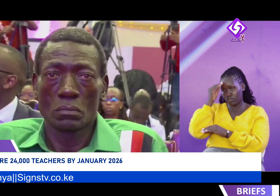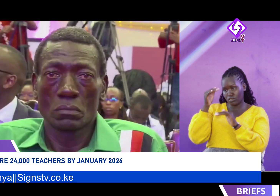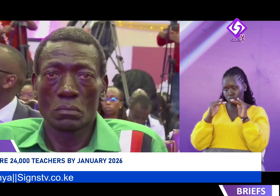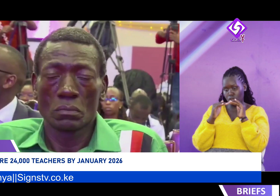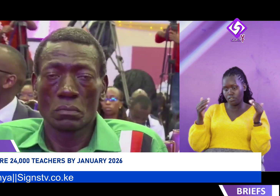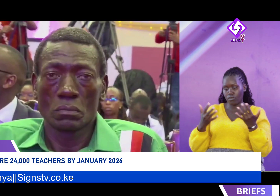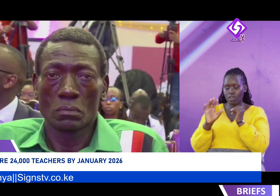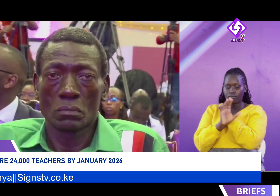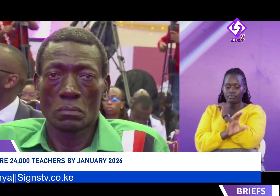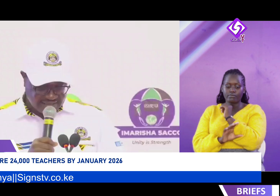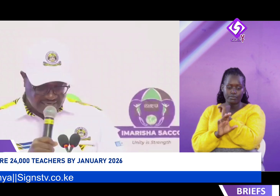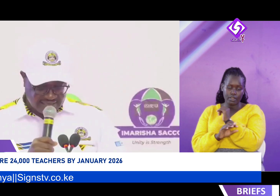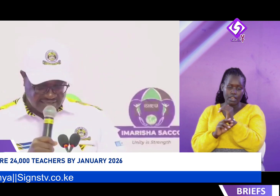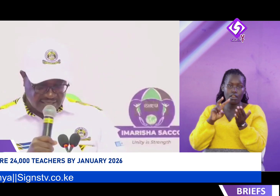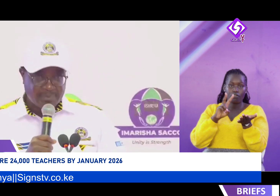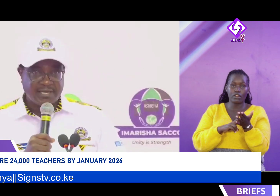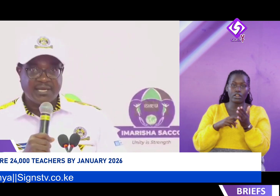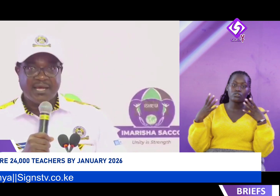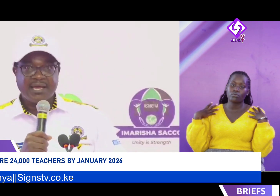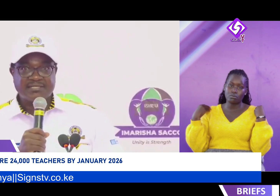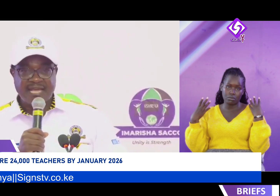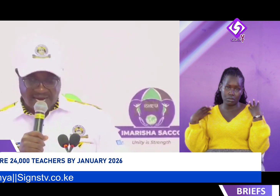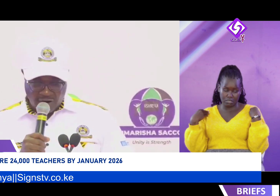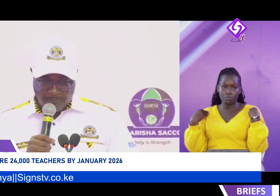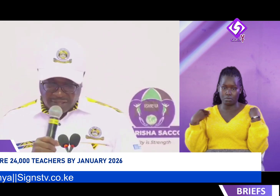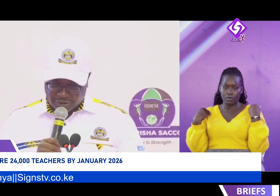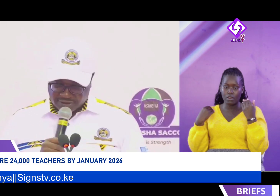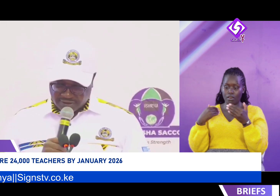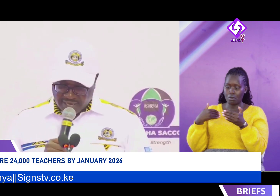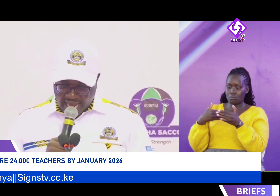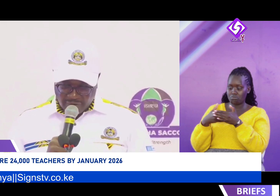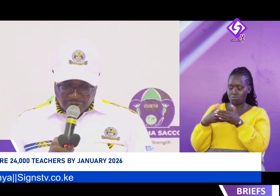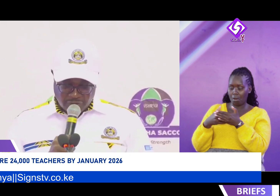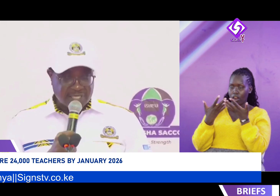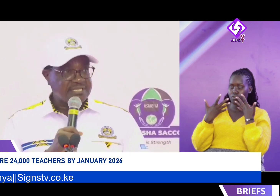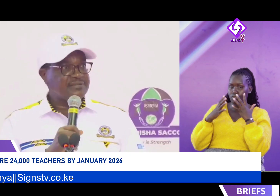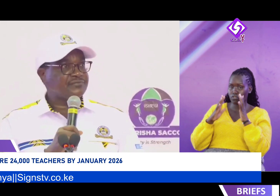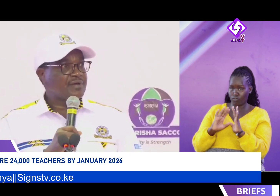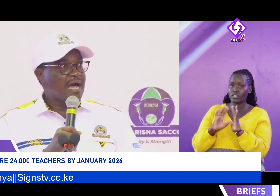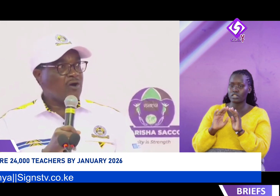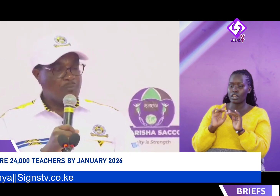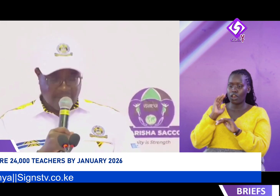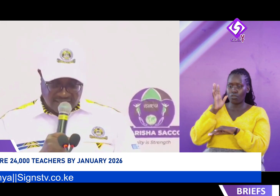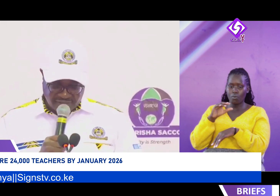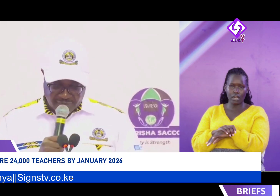The verification exercise, ladies and gentlemen, is nearing completion, and we should receive a comprehensive